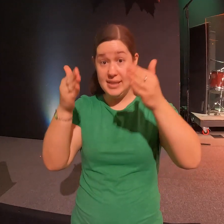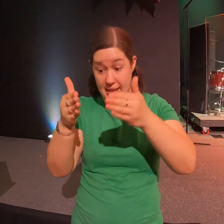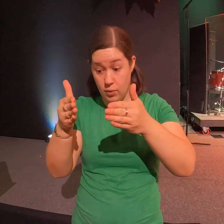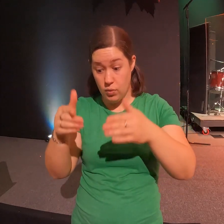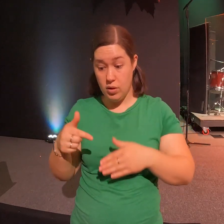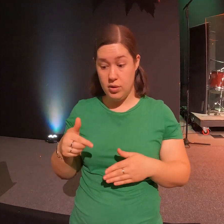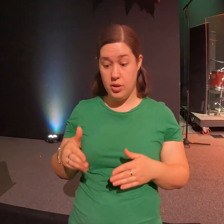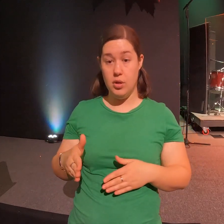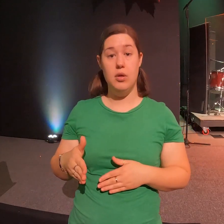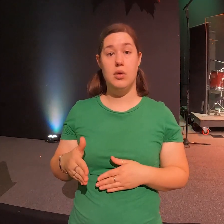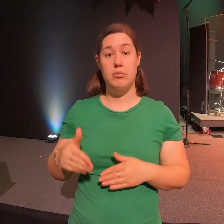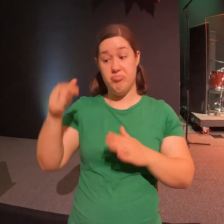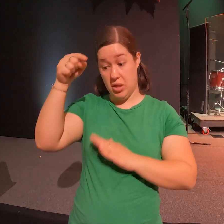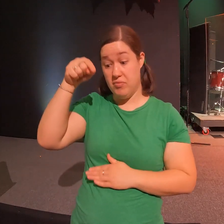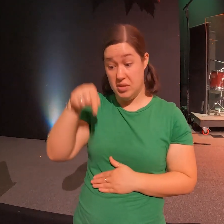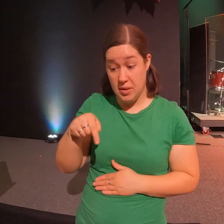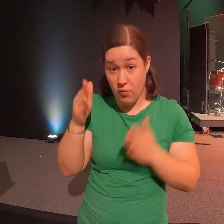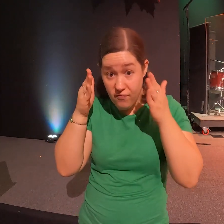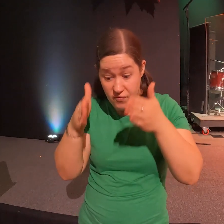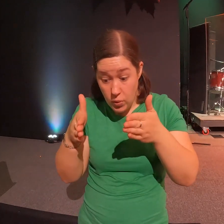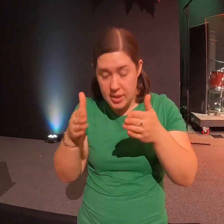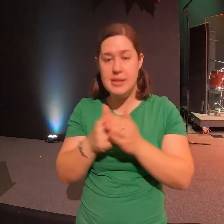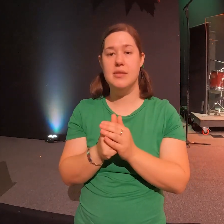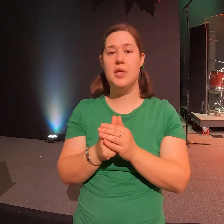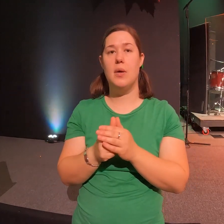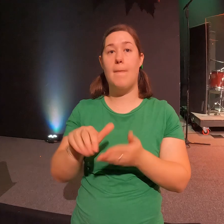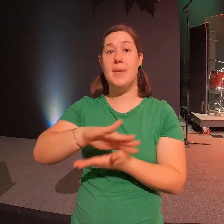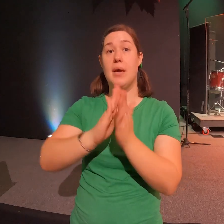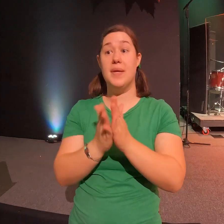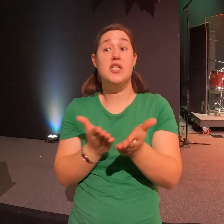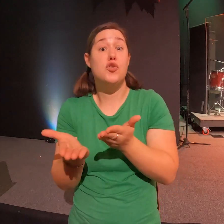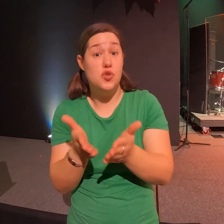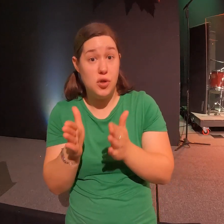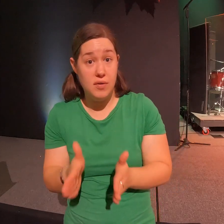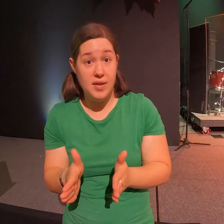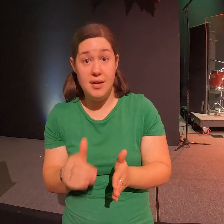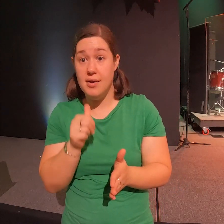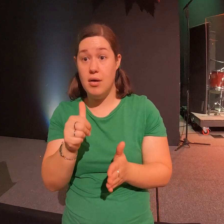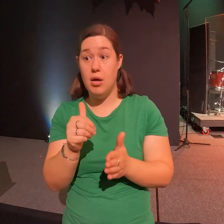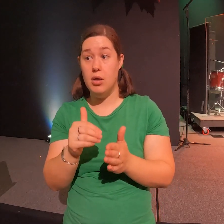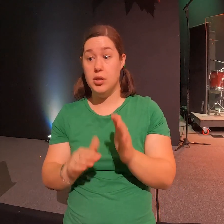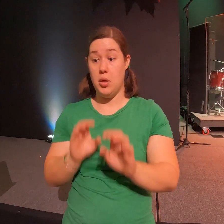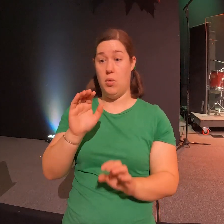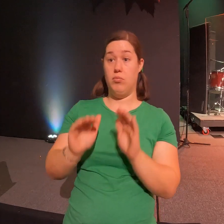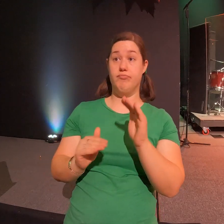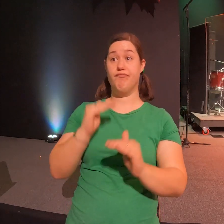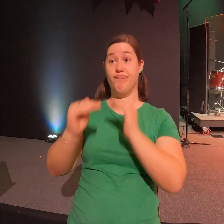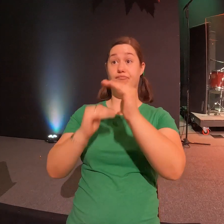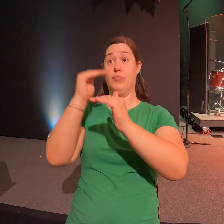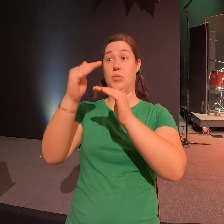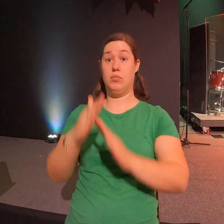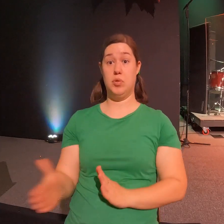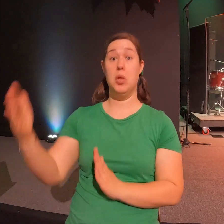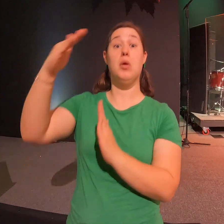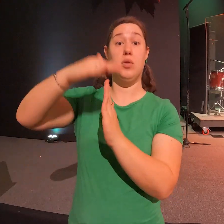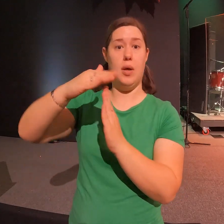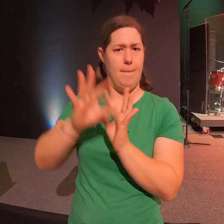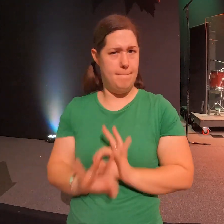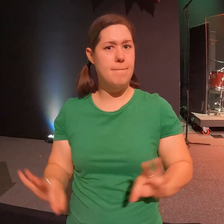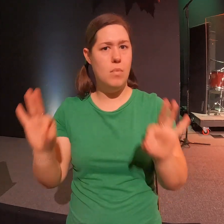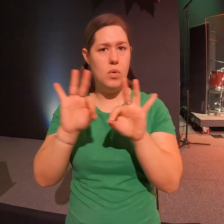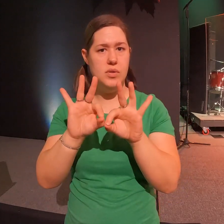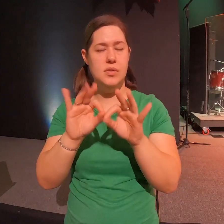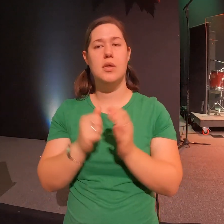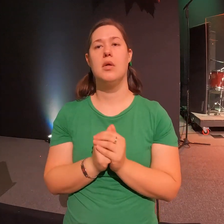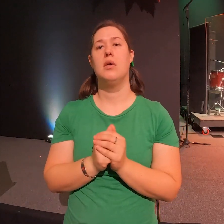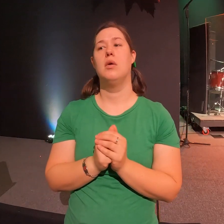spiral of being a servant instead of being served, what it meant to jump from one social